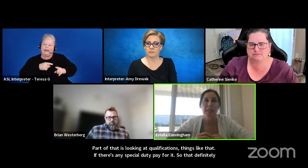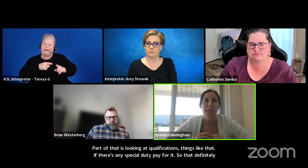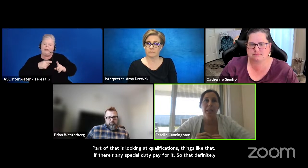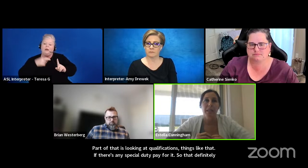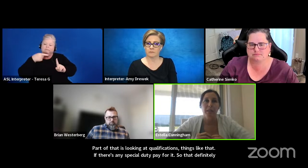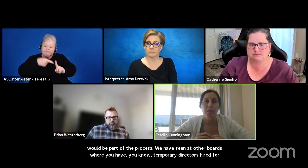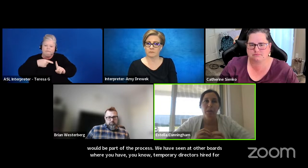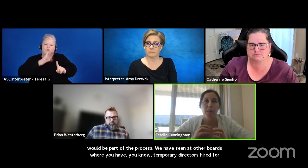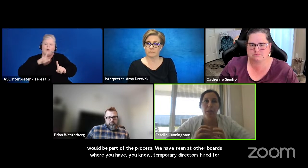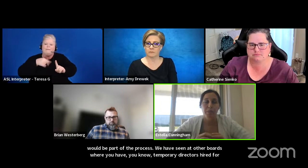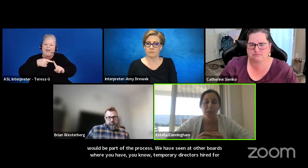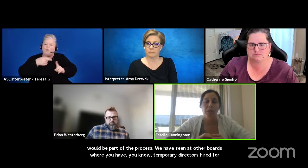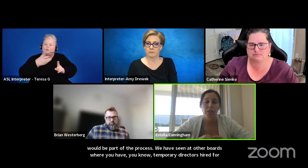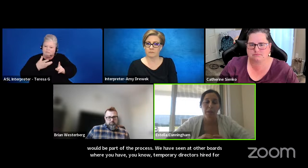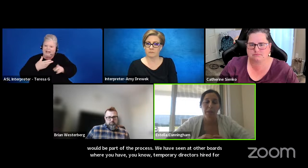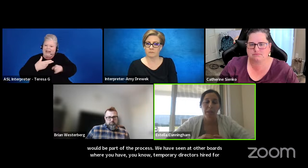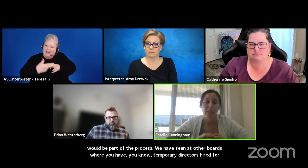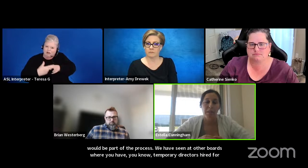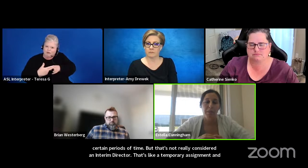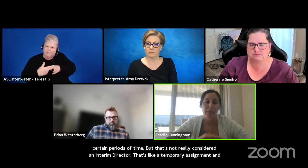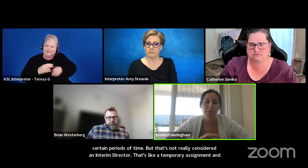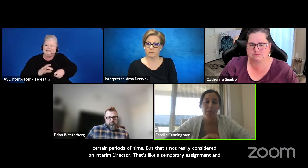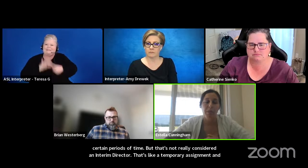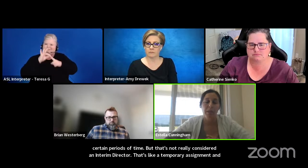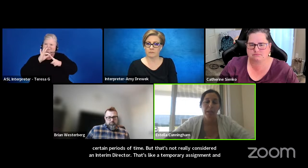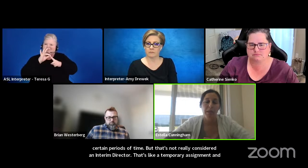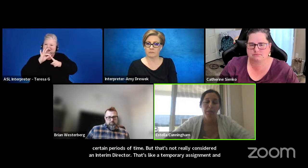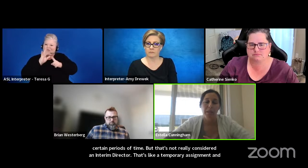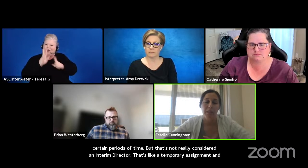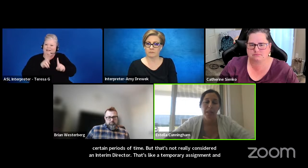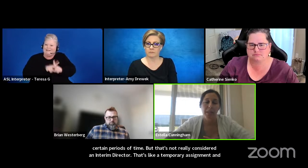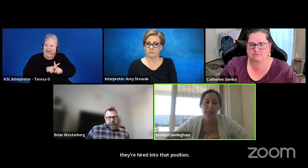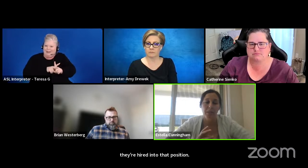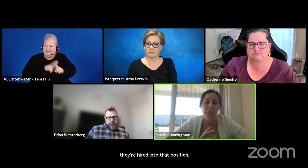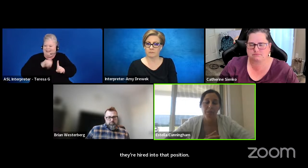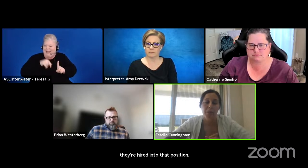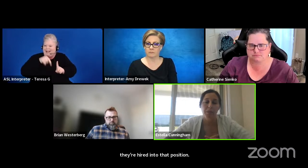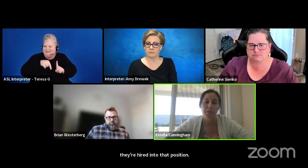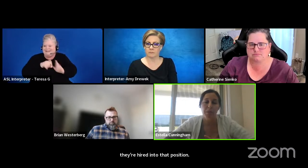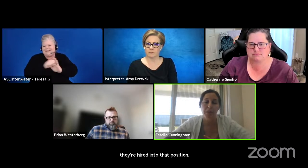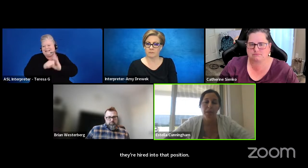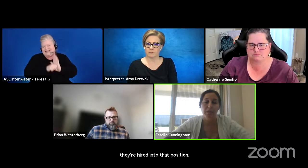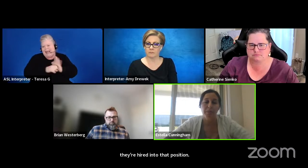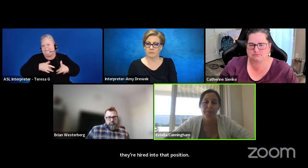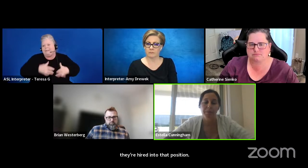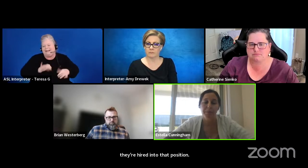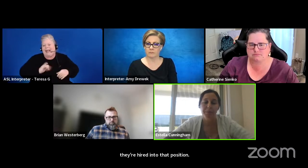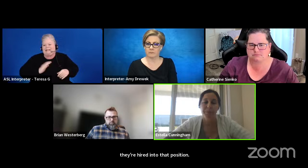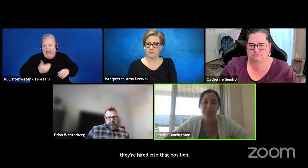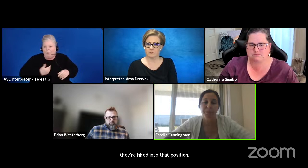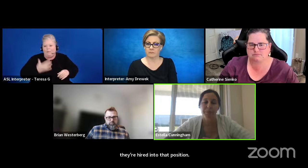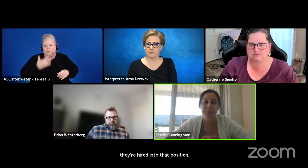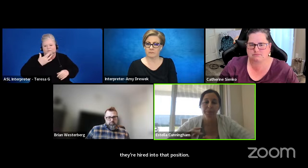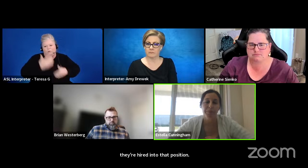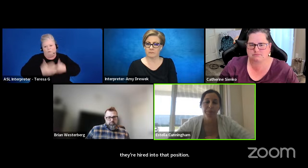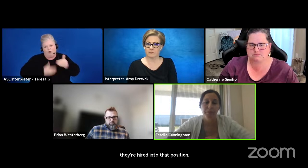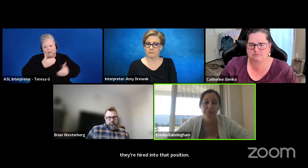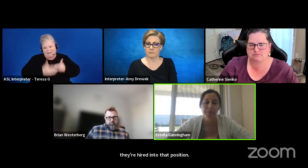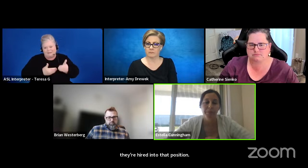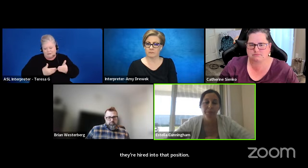whereas, a special assignment, that's typically what we look at here with the state, and that's our preferred process.